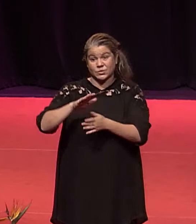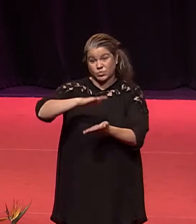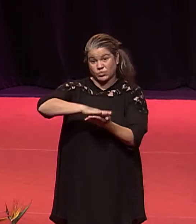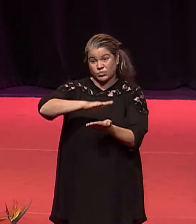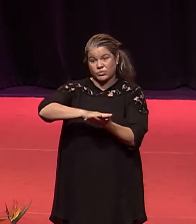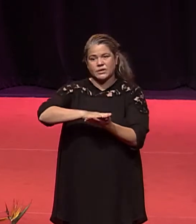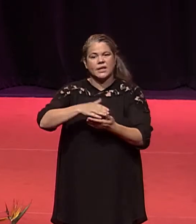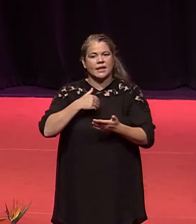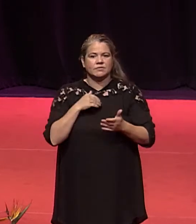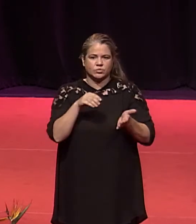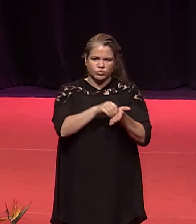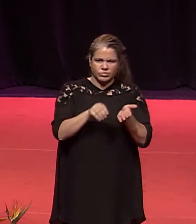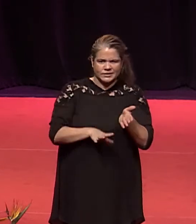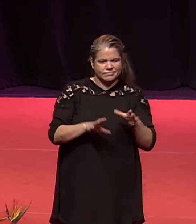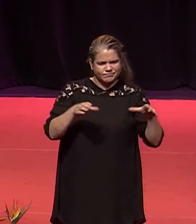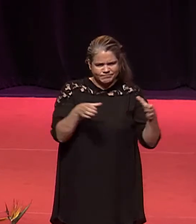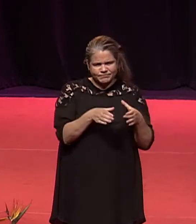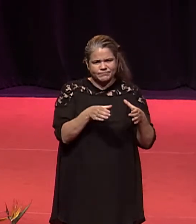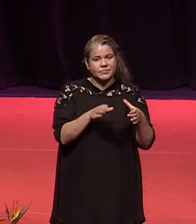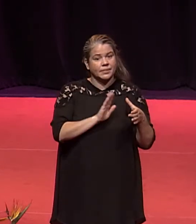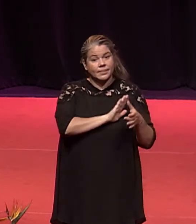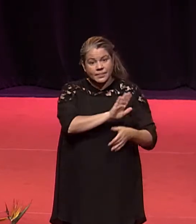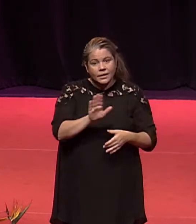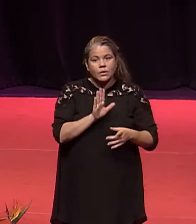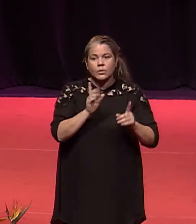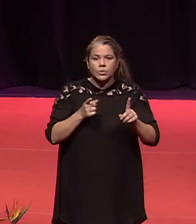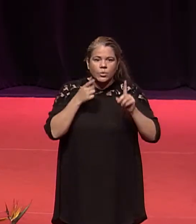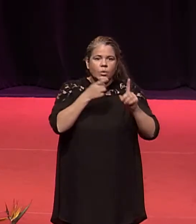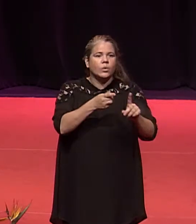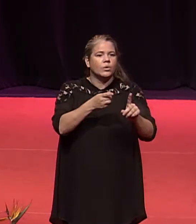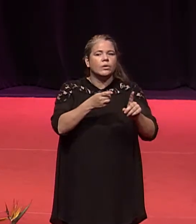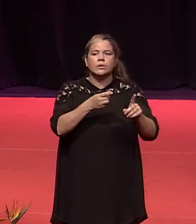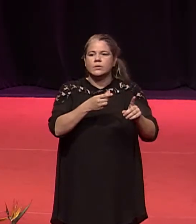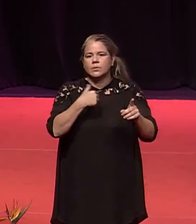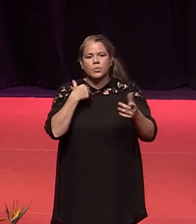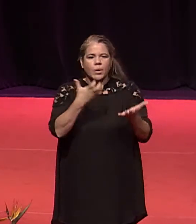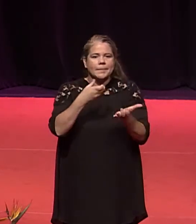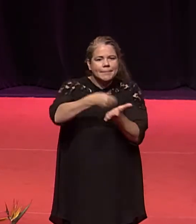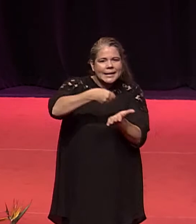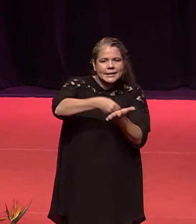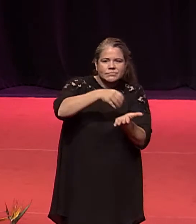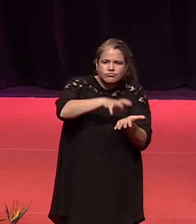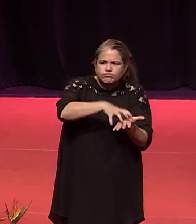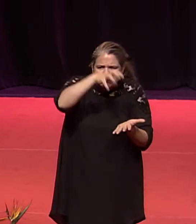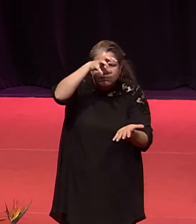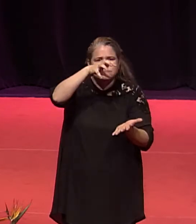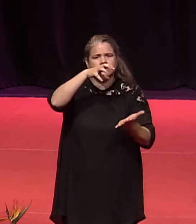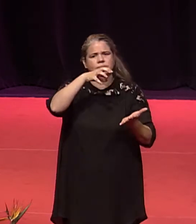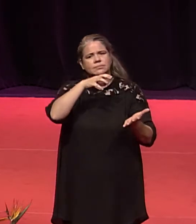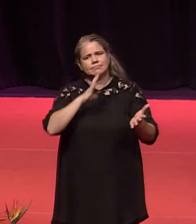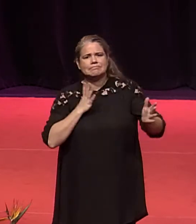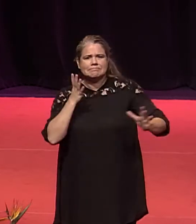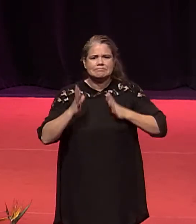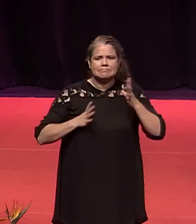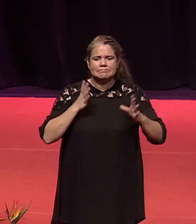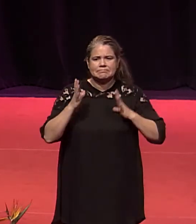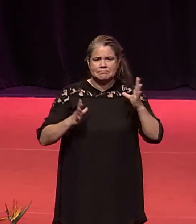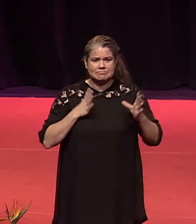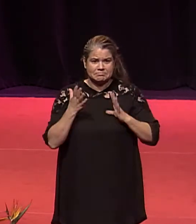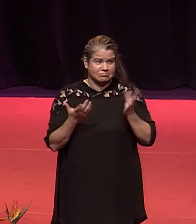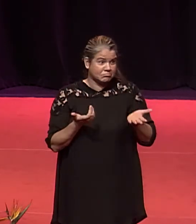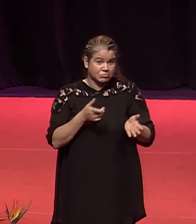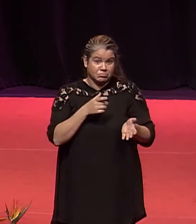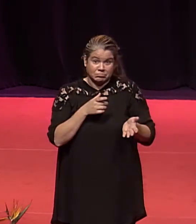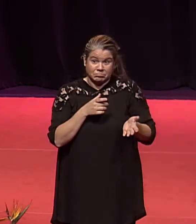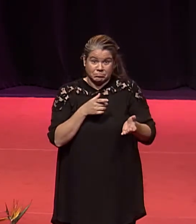of classmates in the business program whose goals were all related to salary and net worth. In short, they wanted to